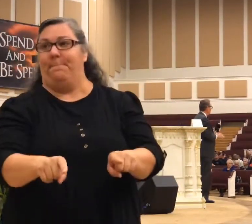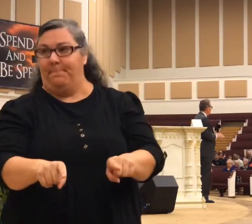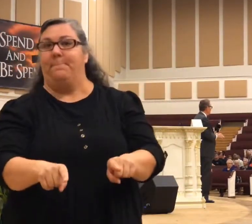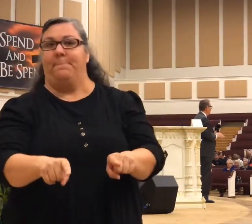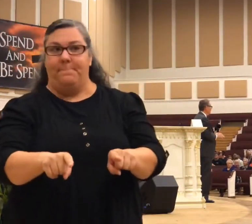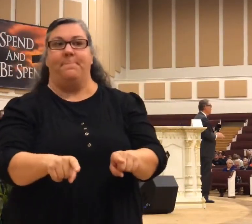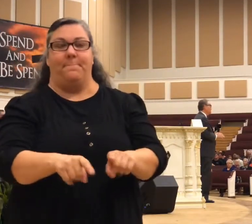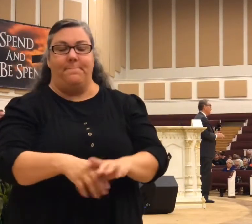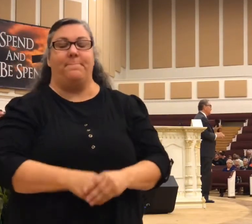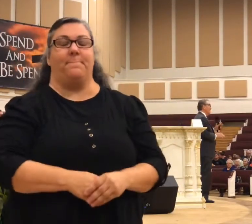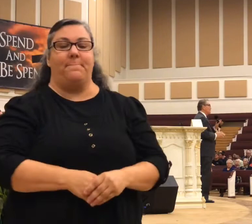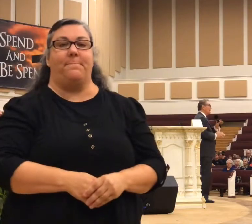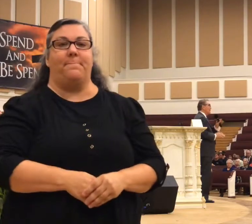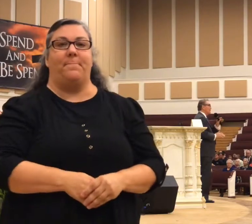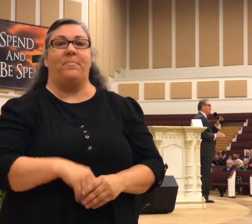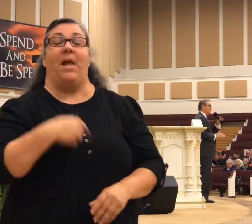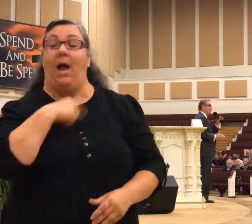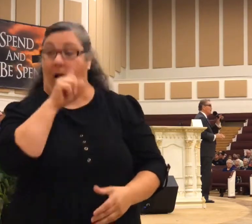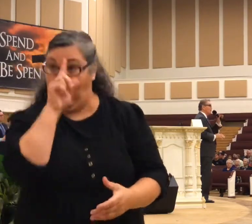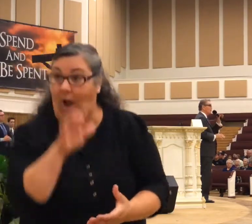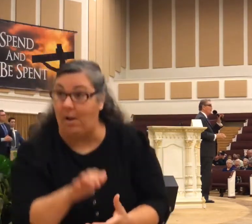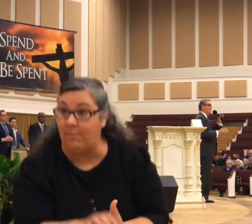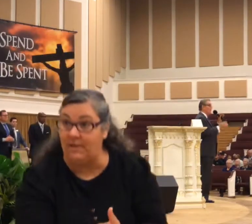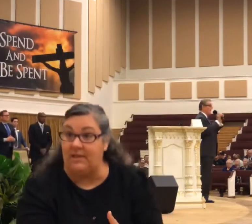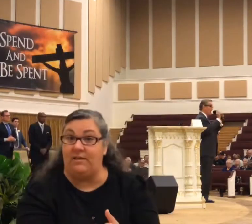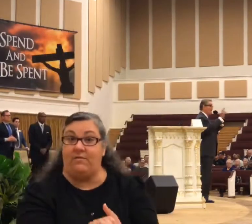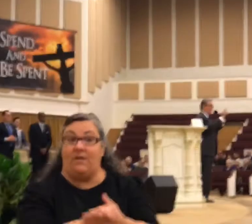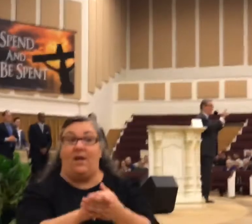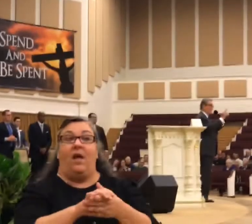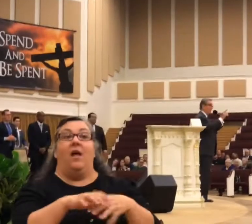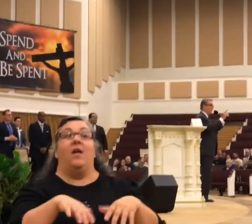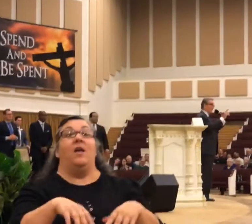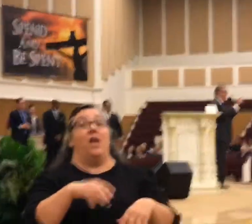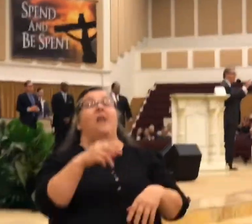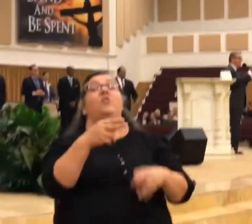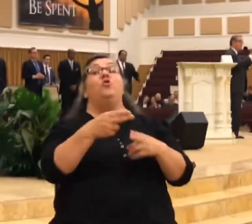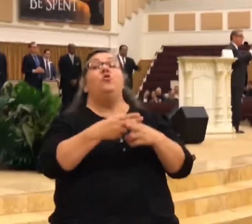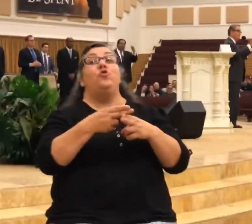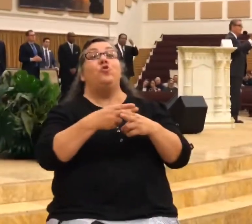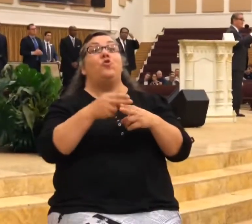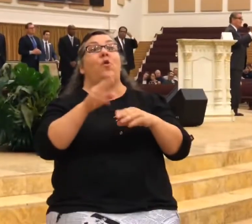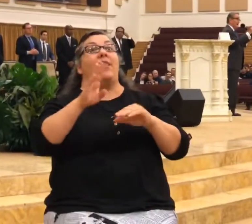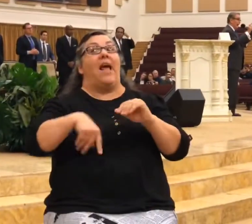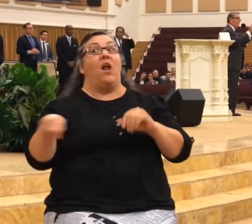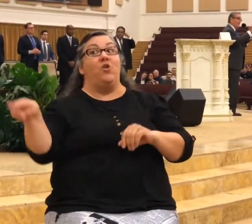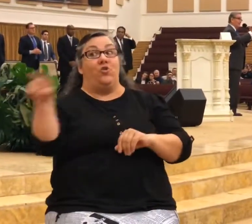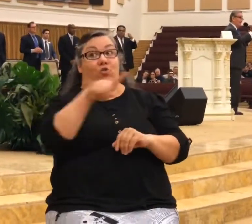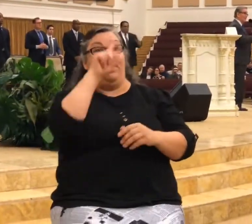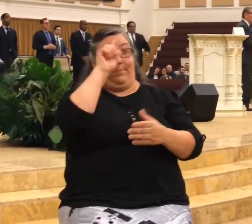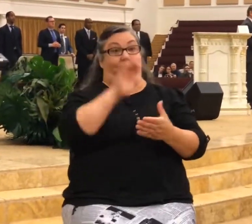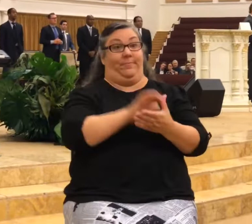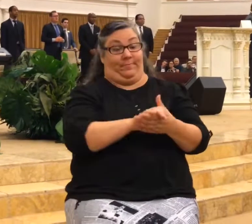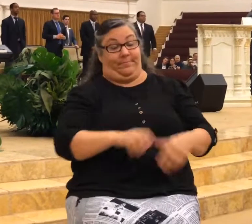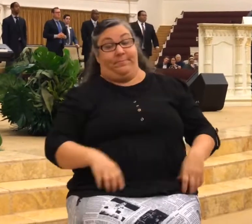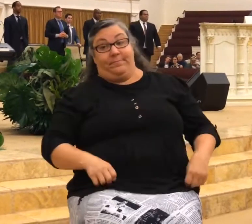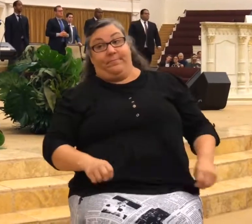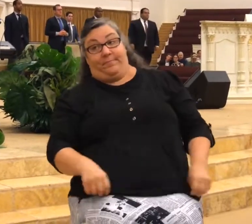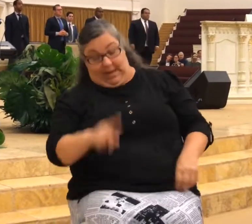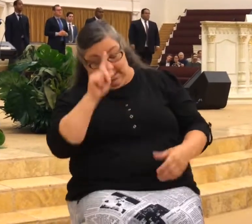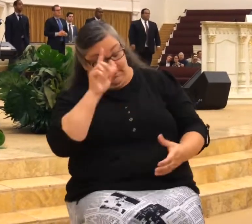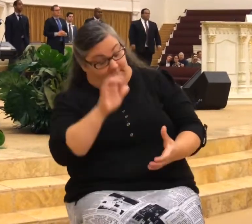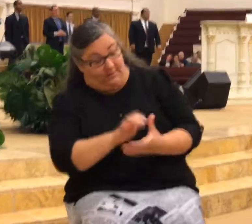thing. And I believe it is sooner than any of us believe. I believe that with all of my